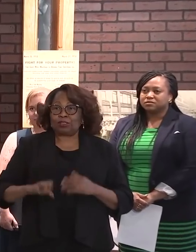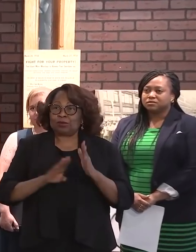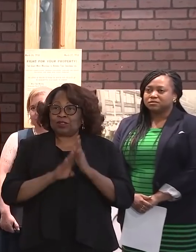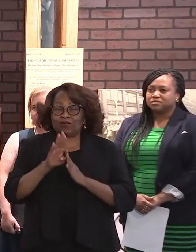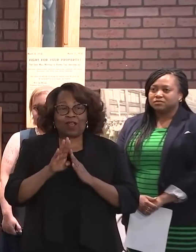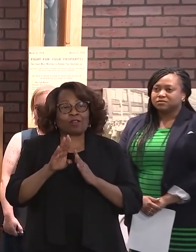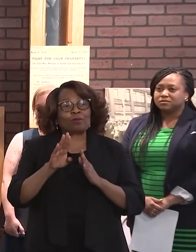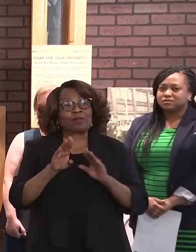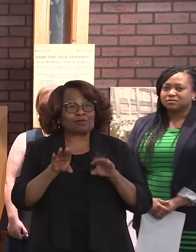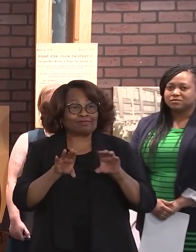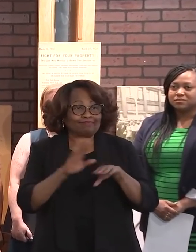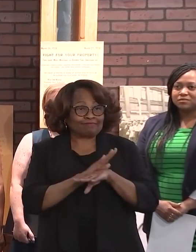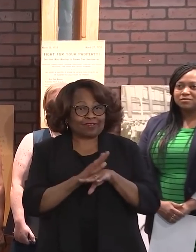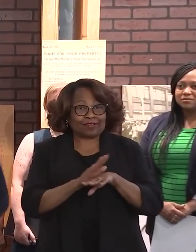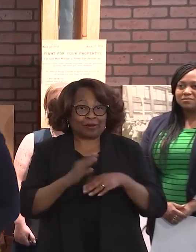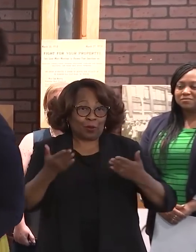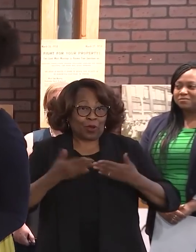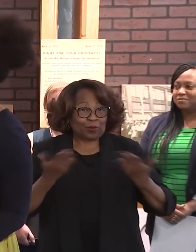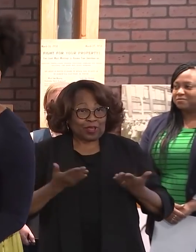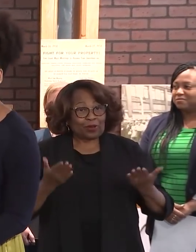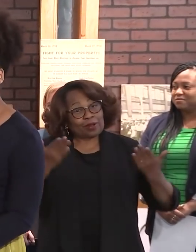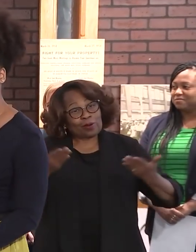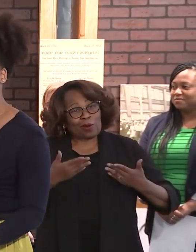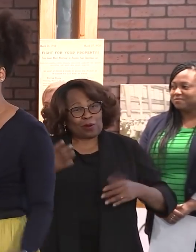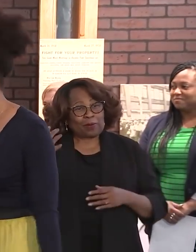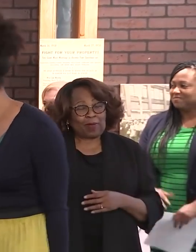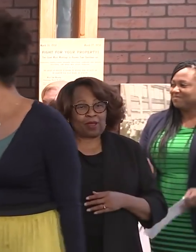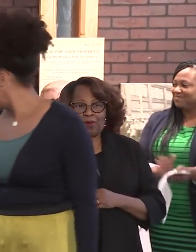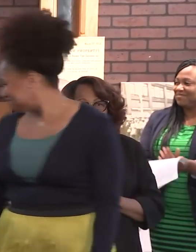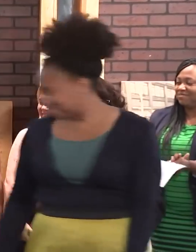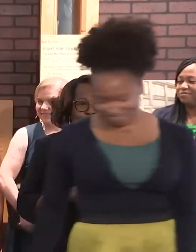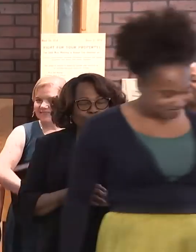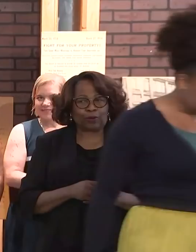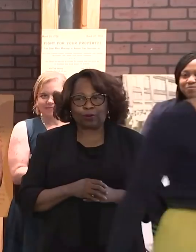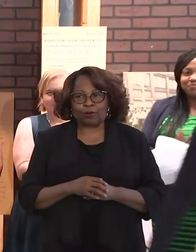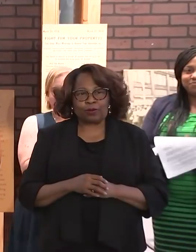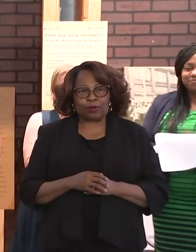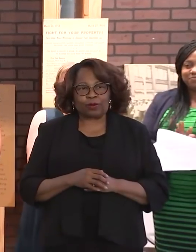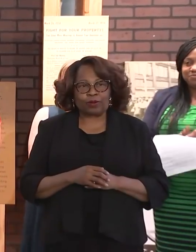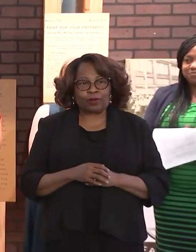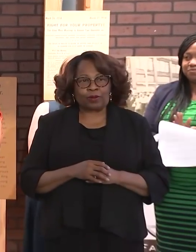like to welcome you to our space and welcome the mayor up to the podium. Thank